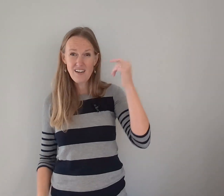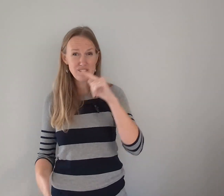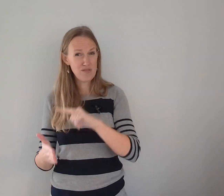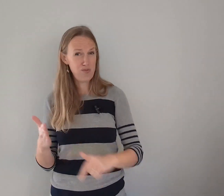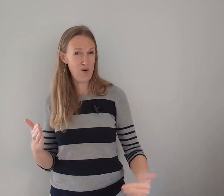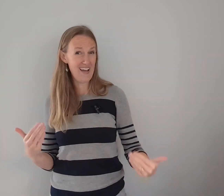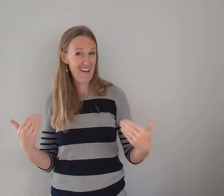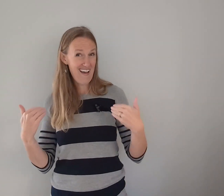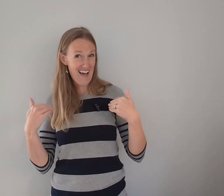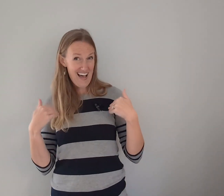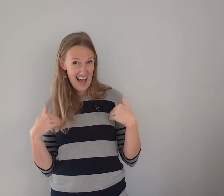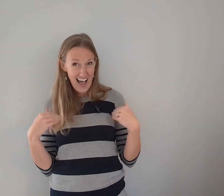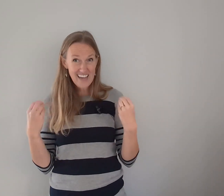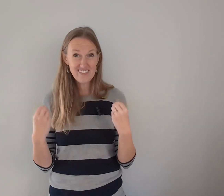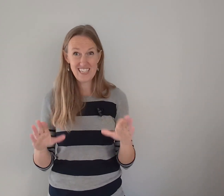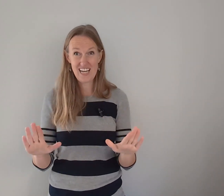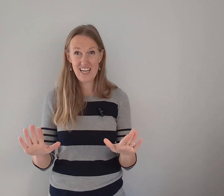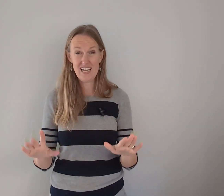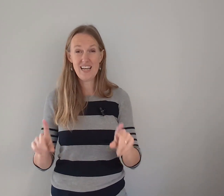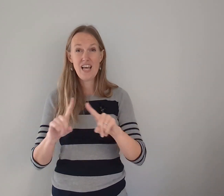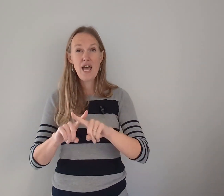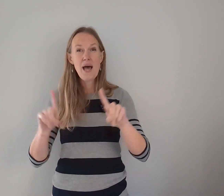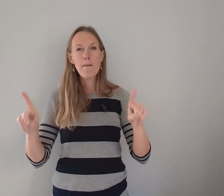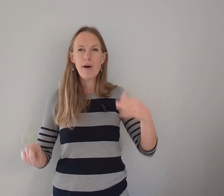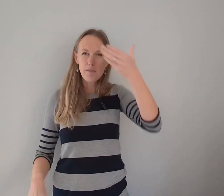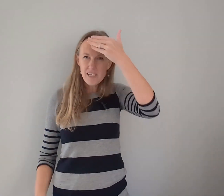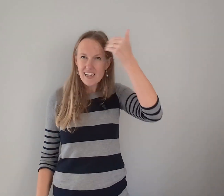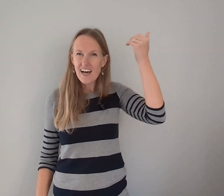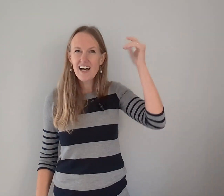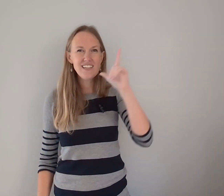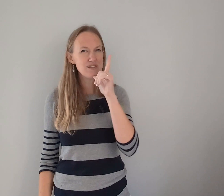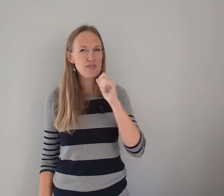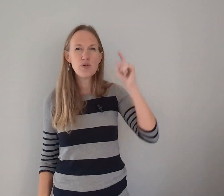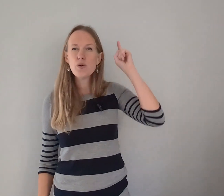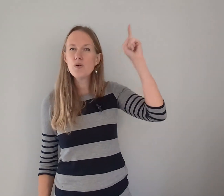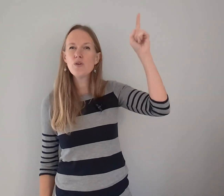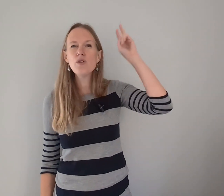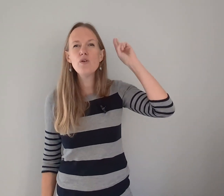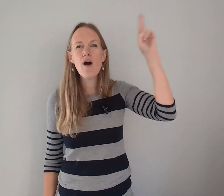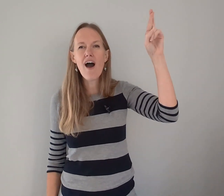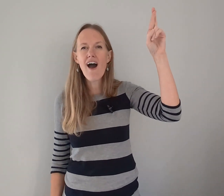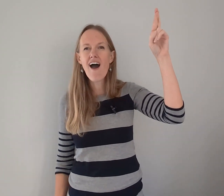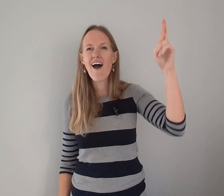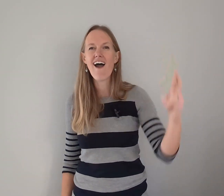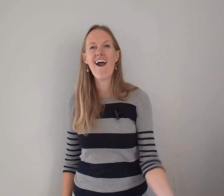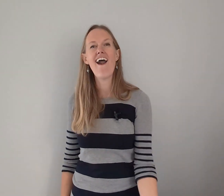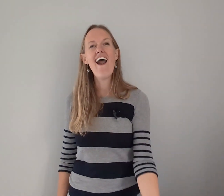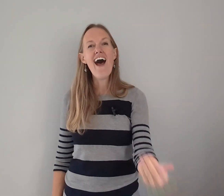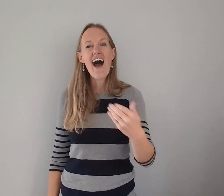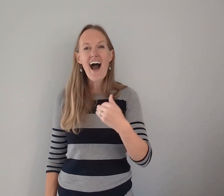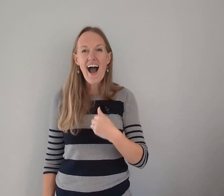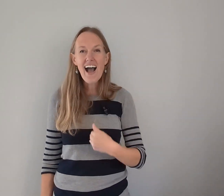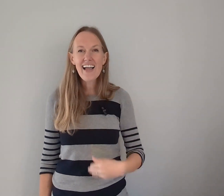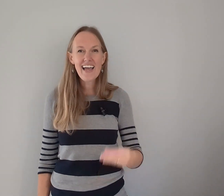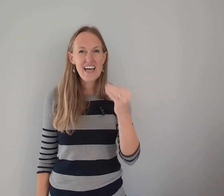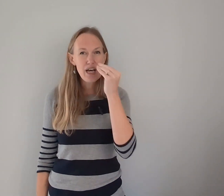because of what I've done, but because of who you are. I am